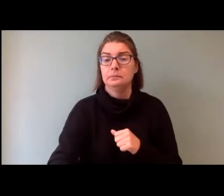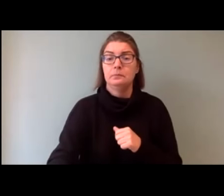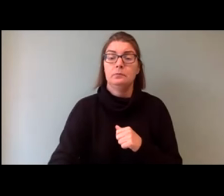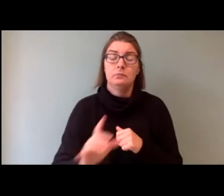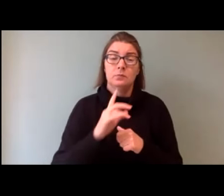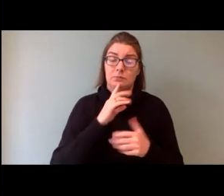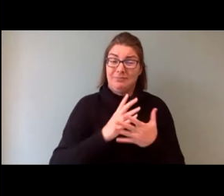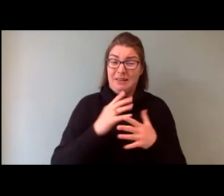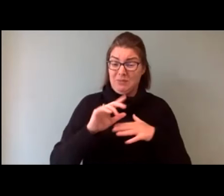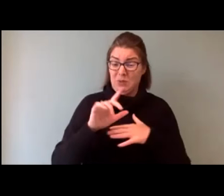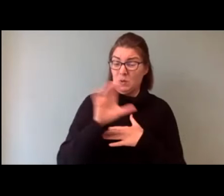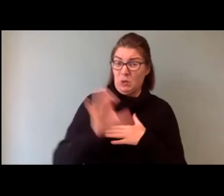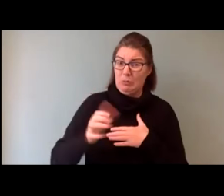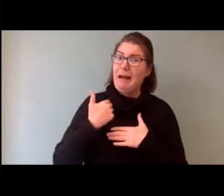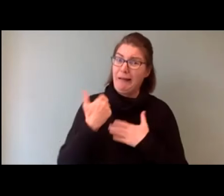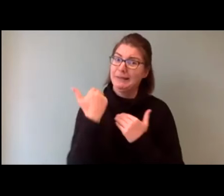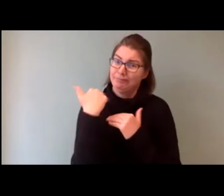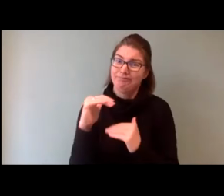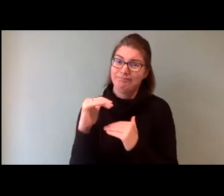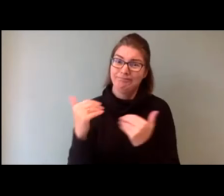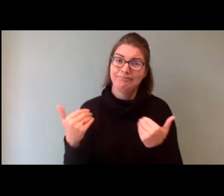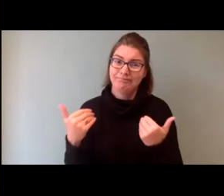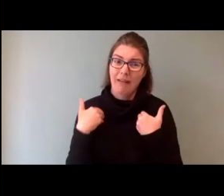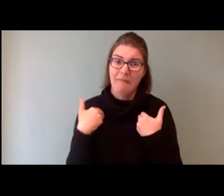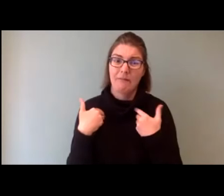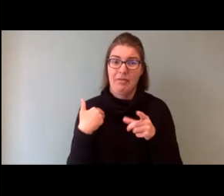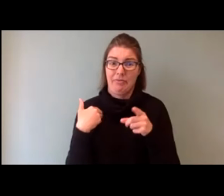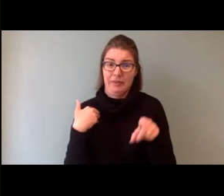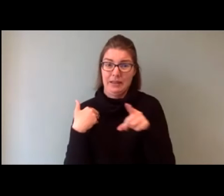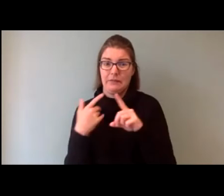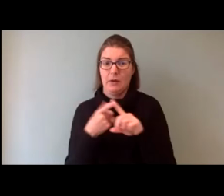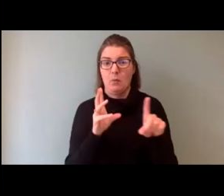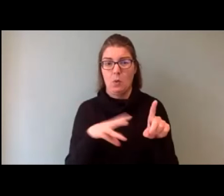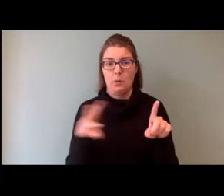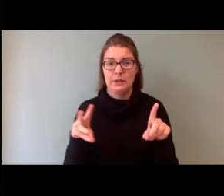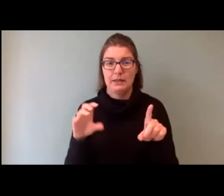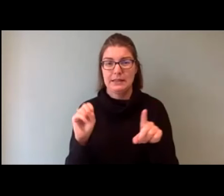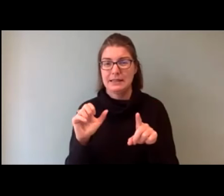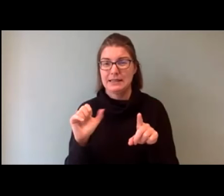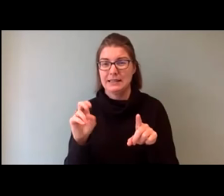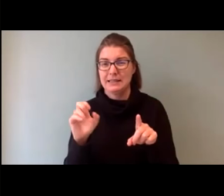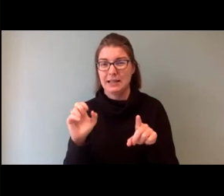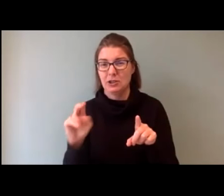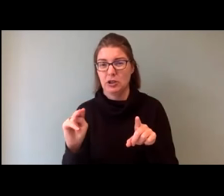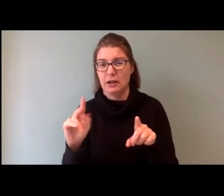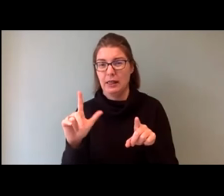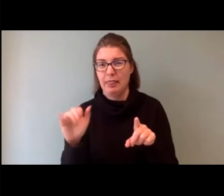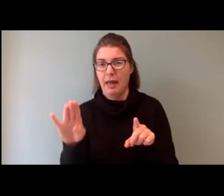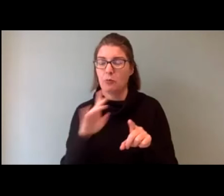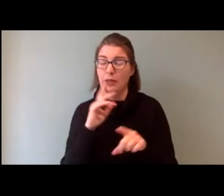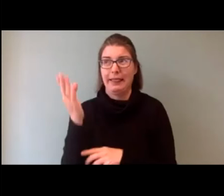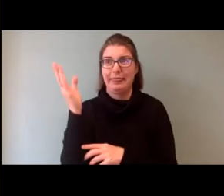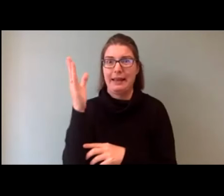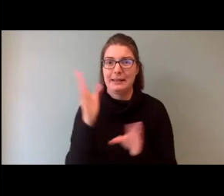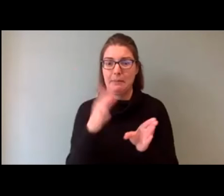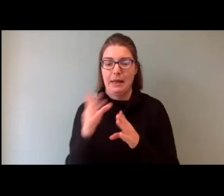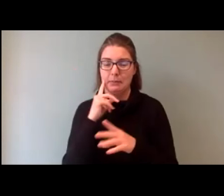somewhat limited, this is fetched from the website Session Lab. It's effectively like lesson plans, but for